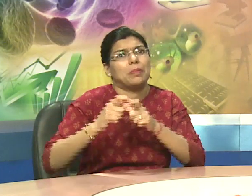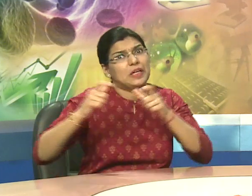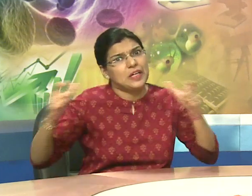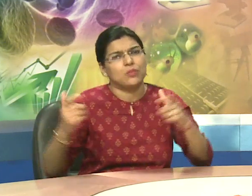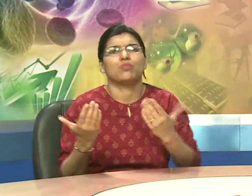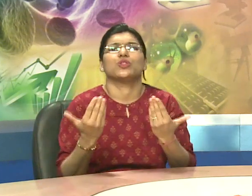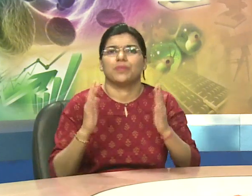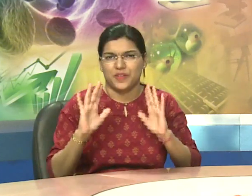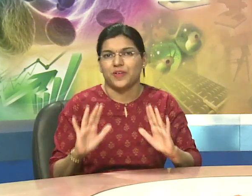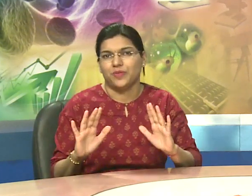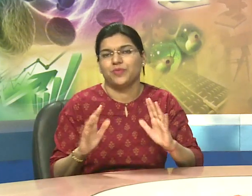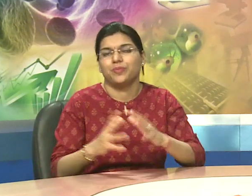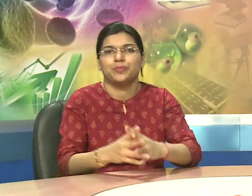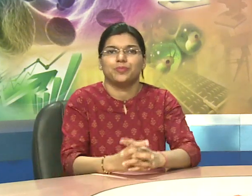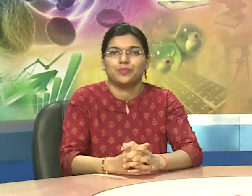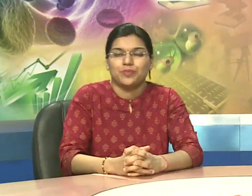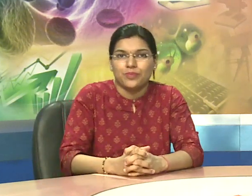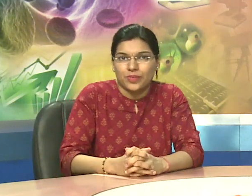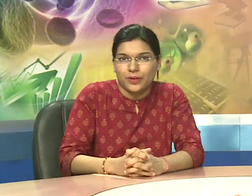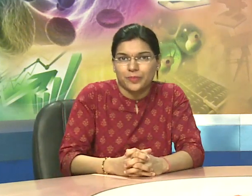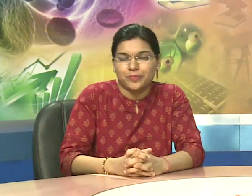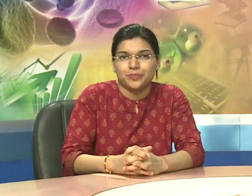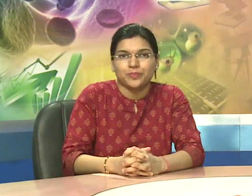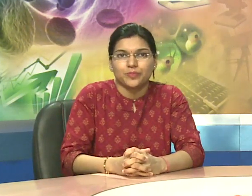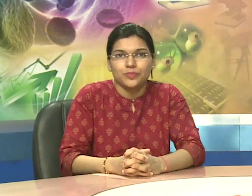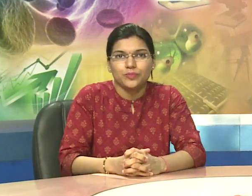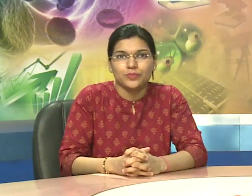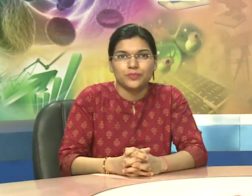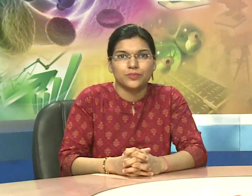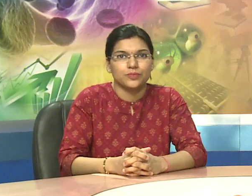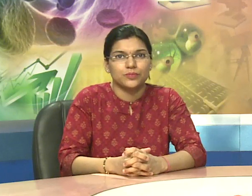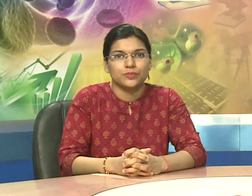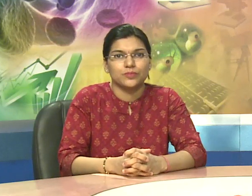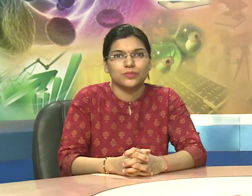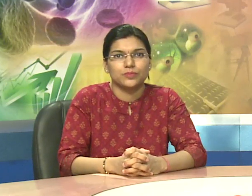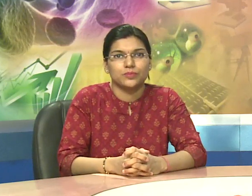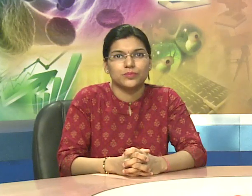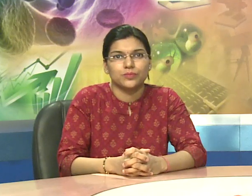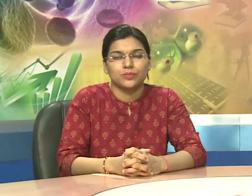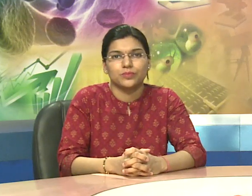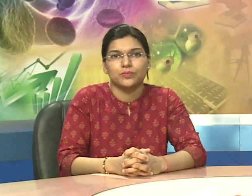It is a big ship is termed as coastal shipping.